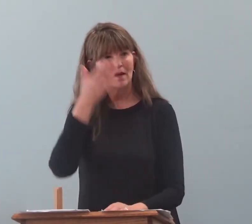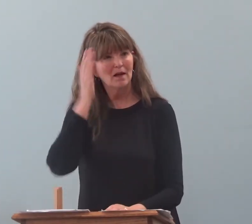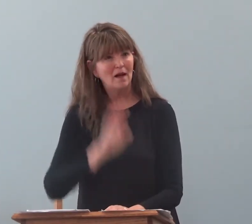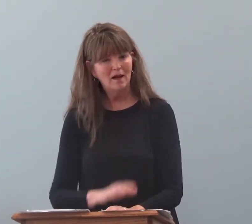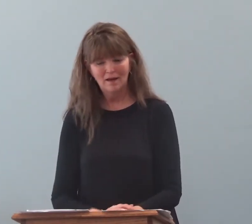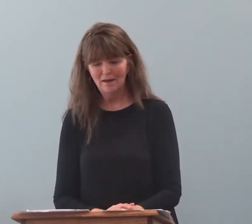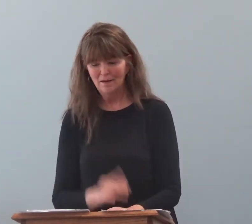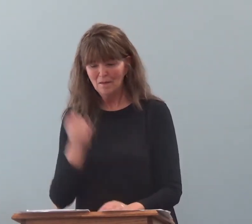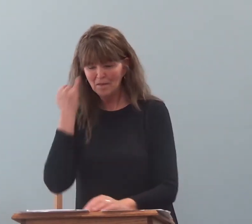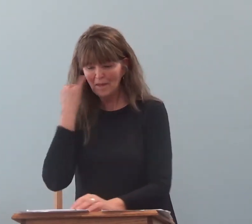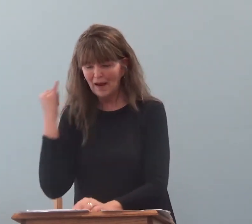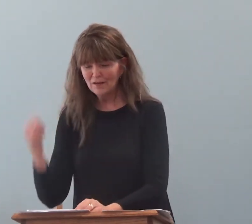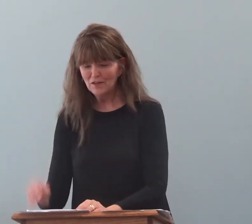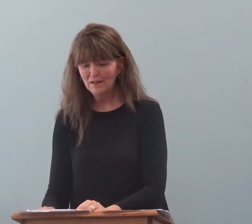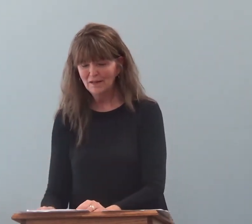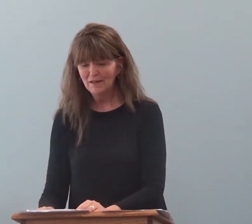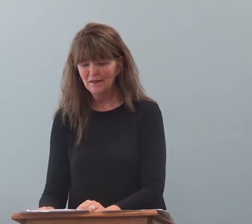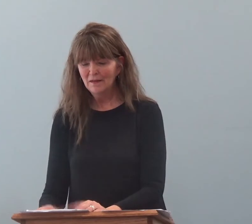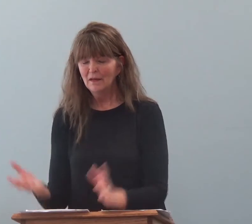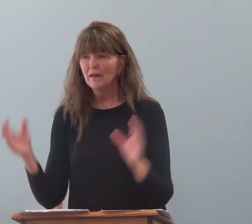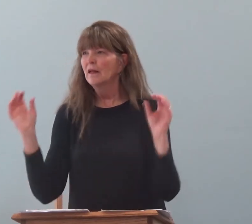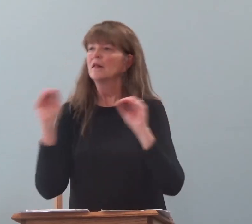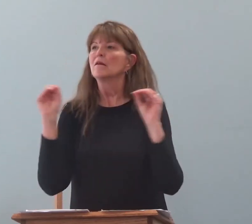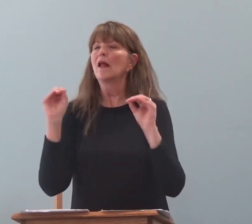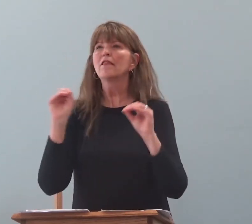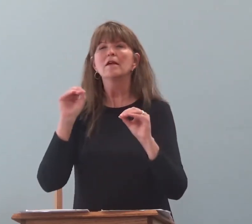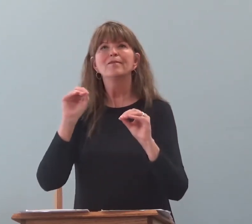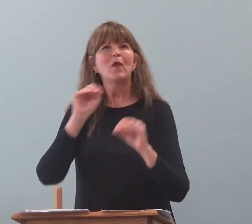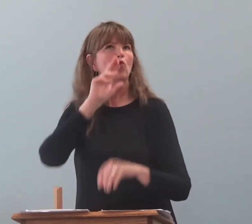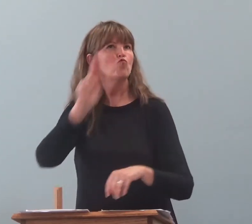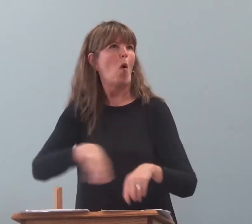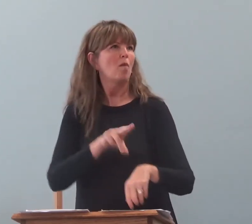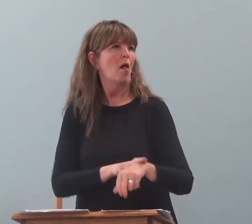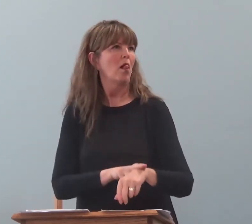All created by God. Try to just wrap your mind around that.